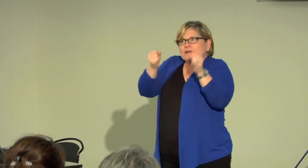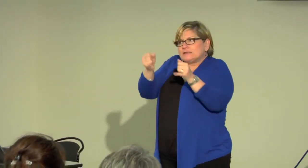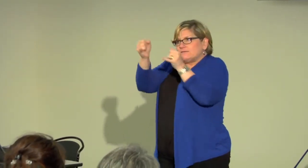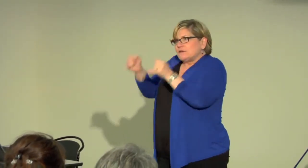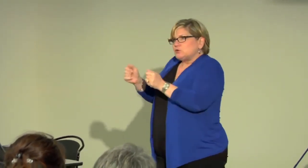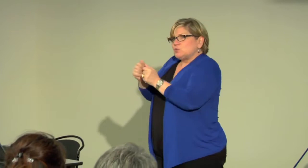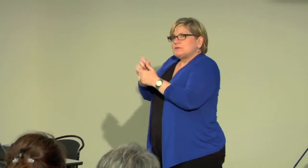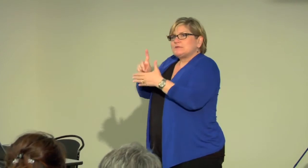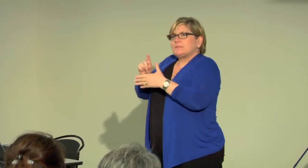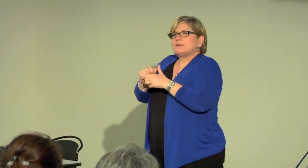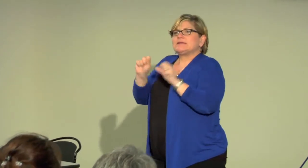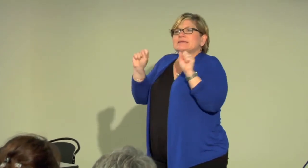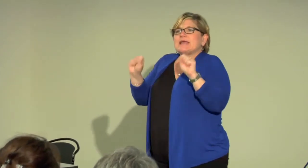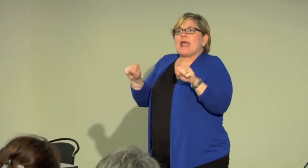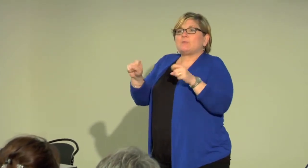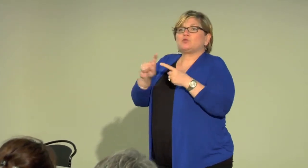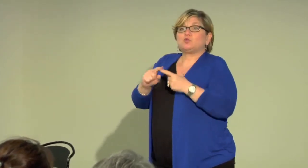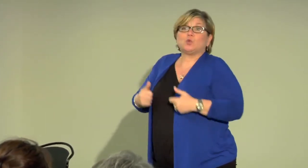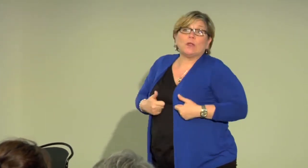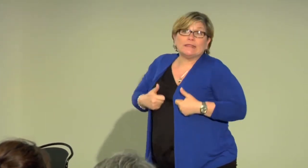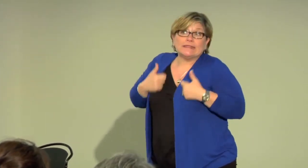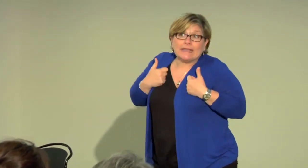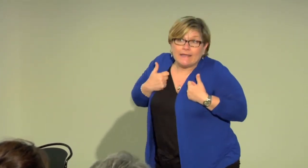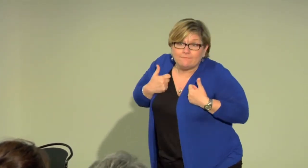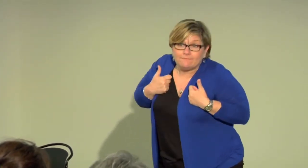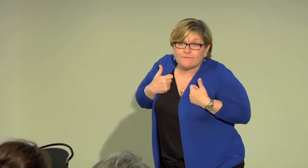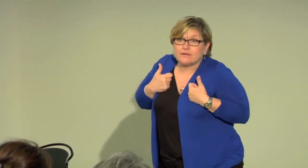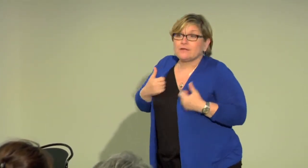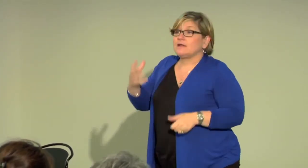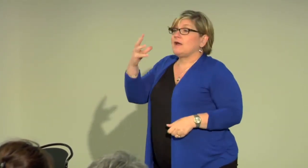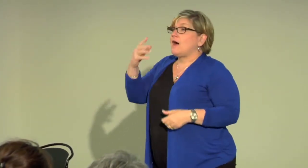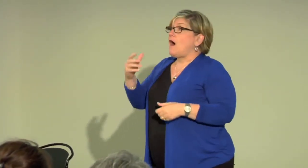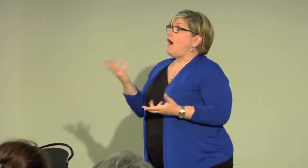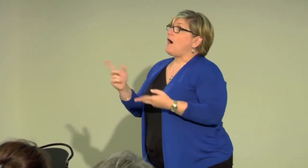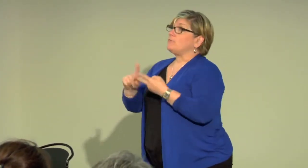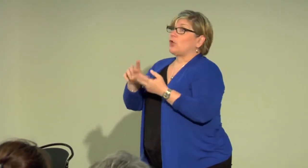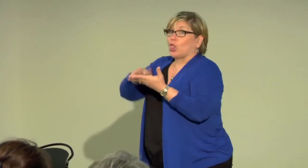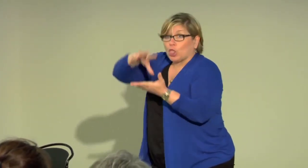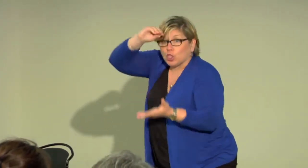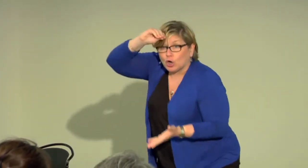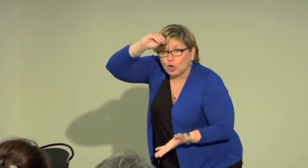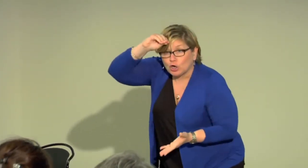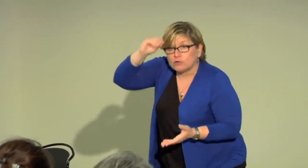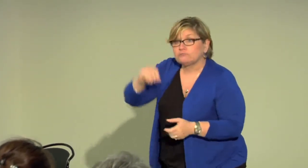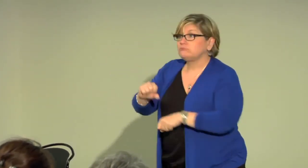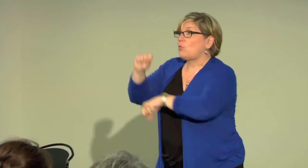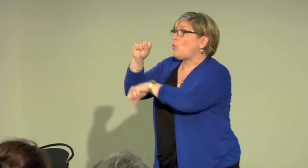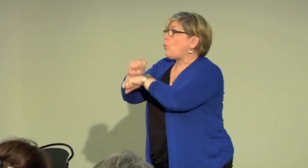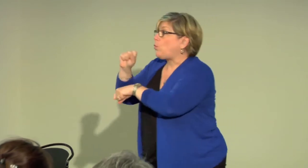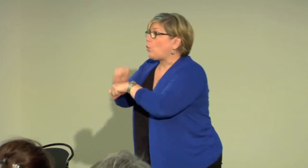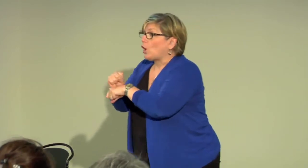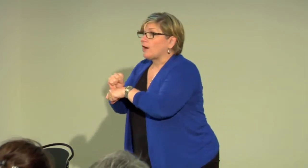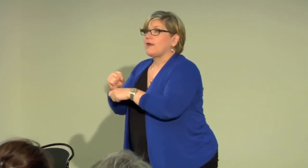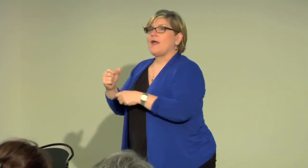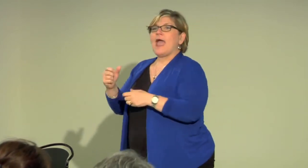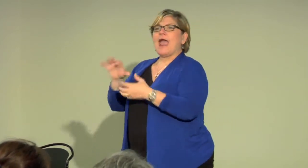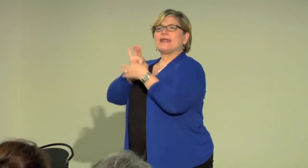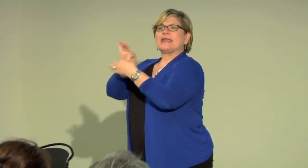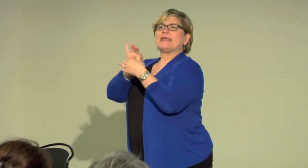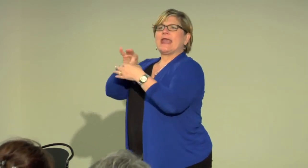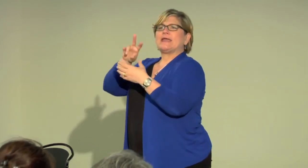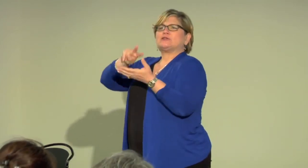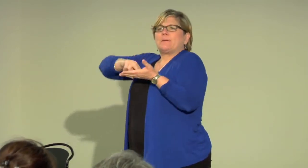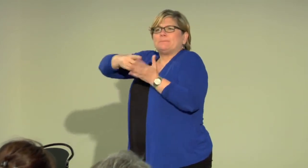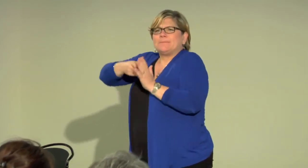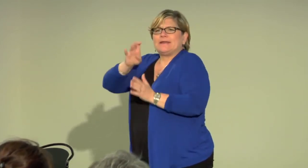Our vision is that every individual who has a disability would be able to live and learn